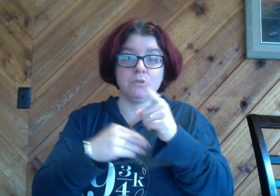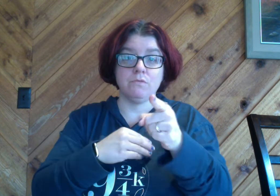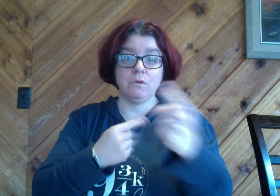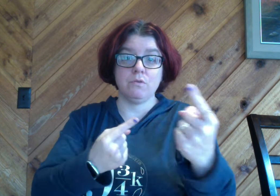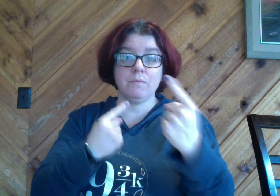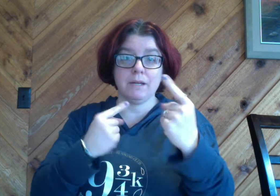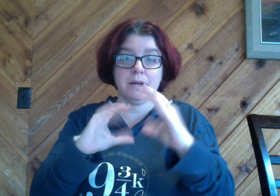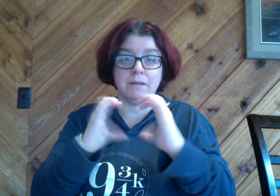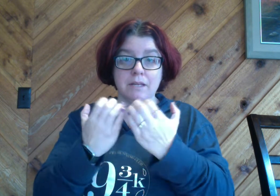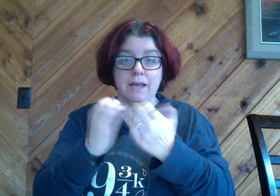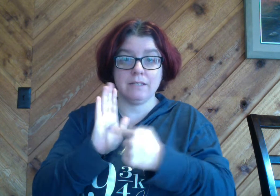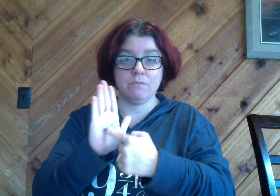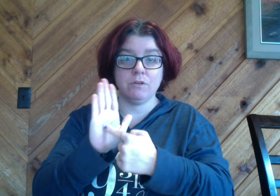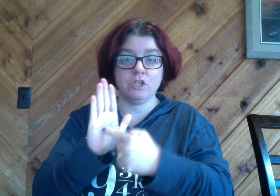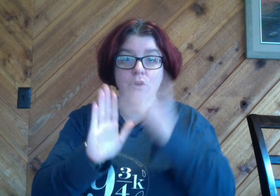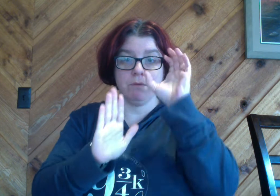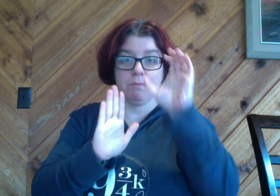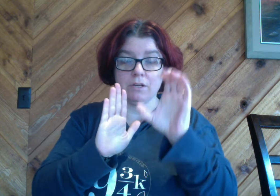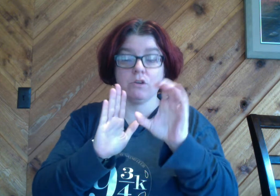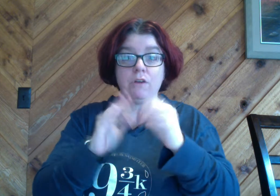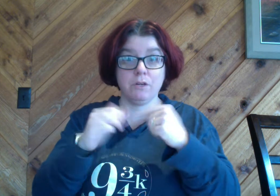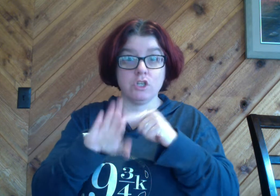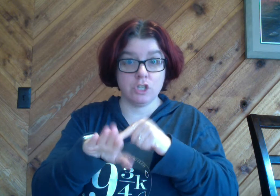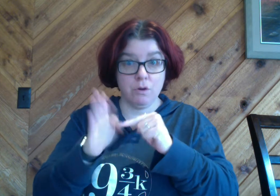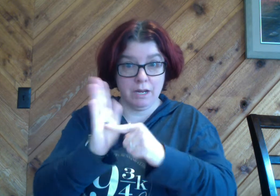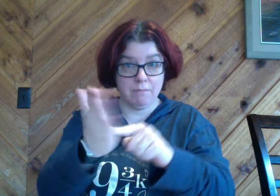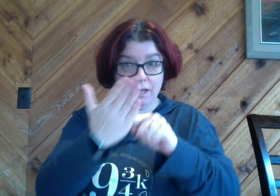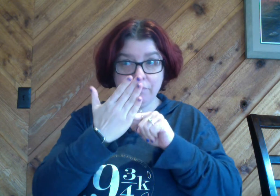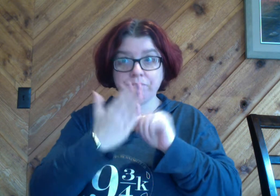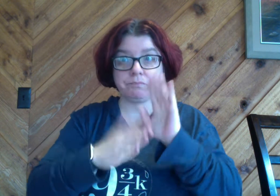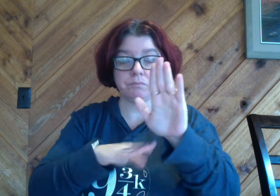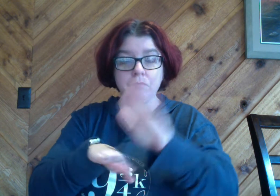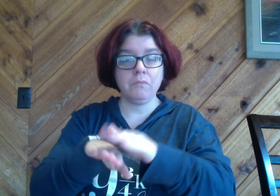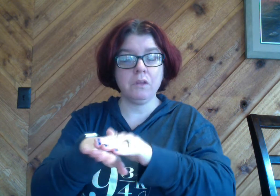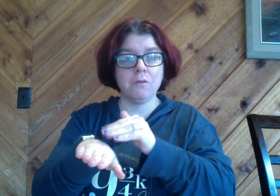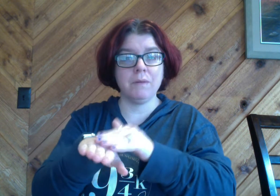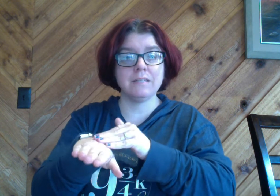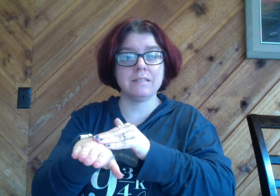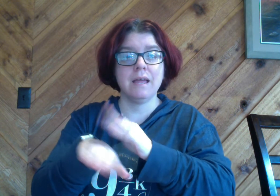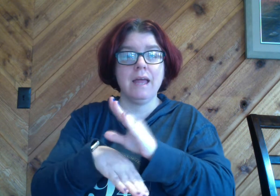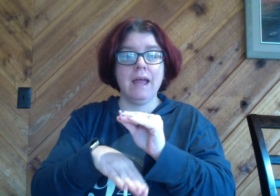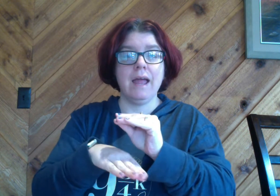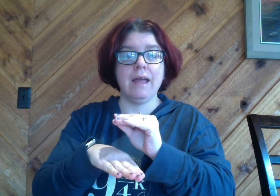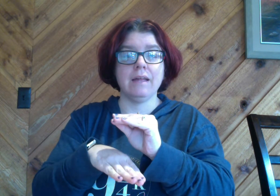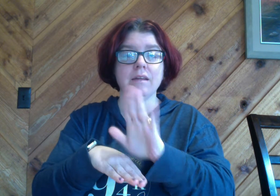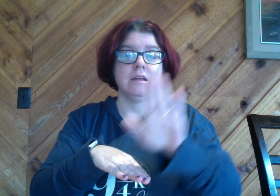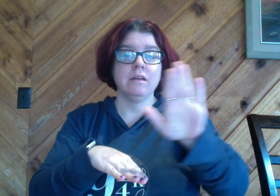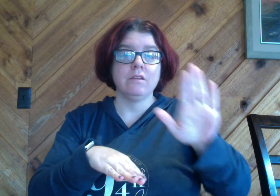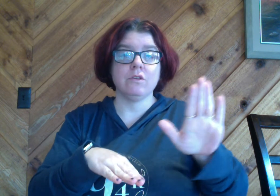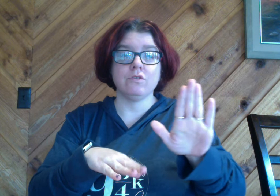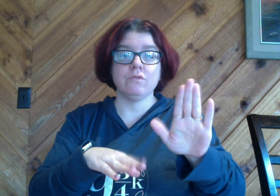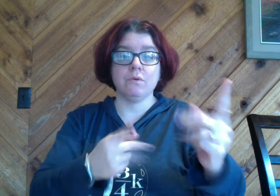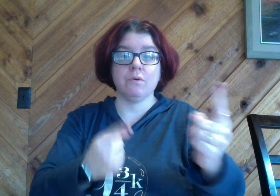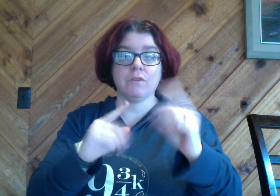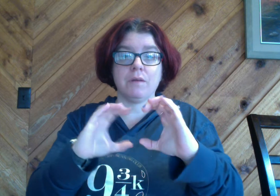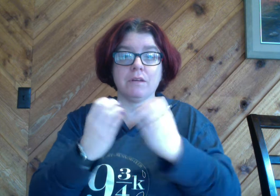you who have been coming to class have been showing me your pets, and those of you who have come to class